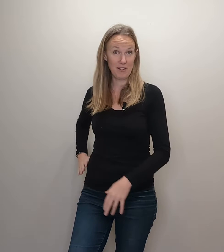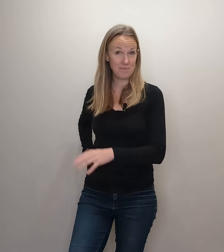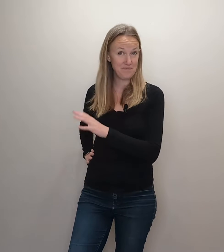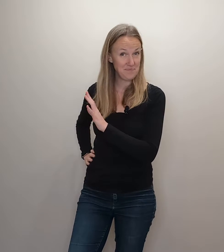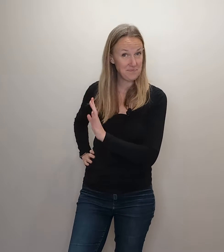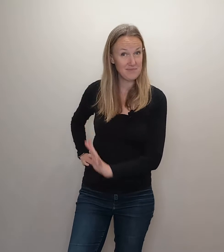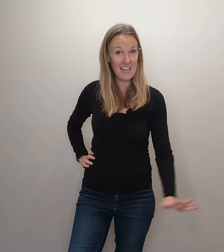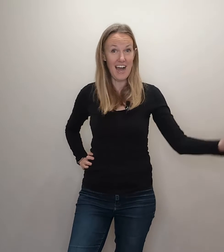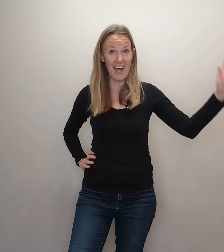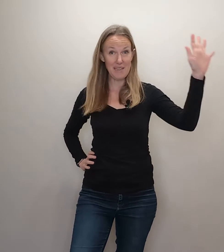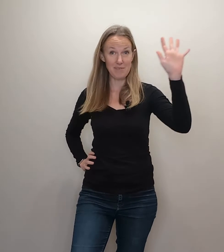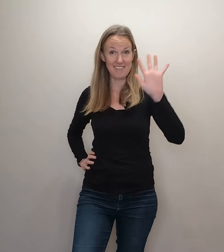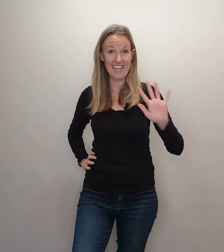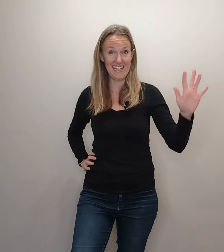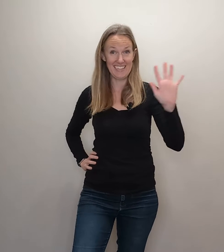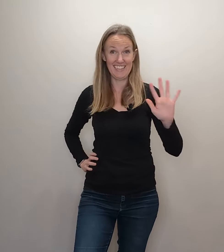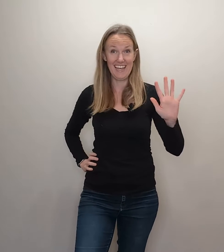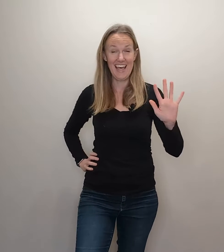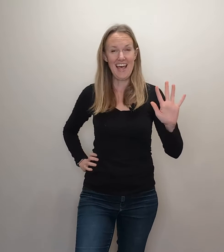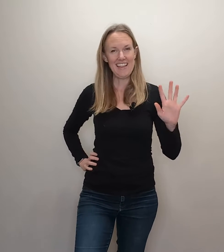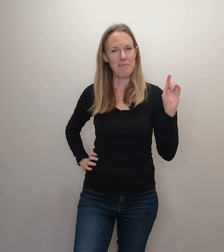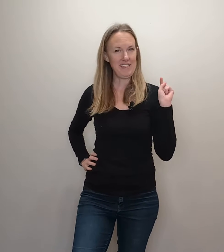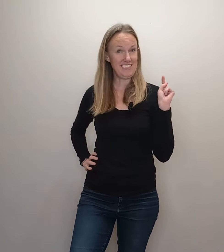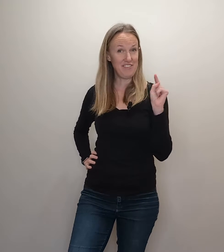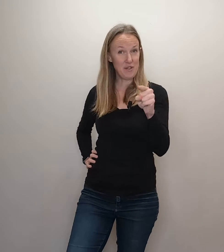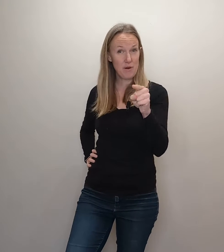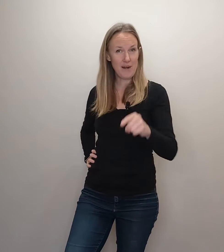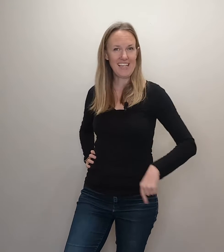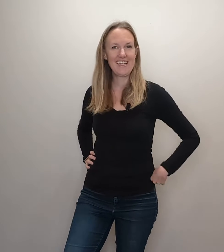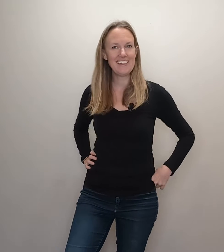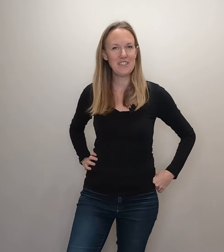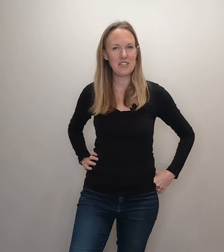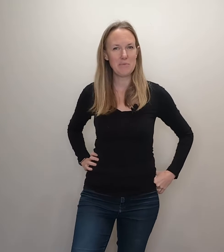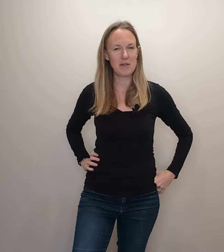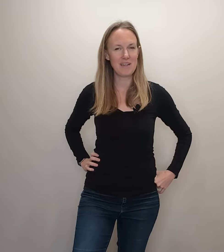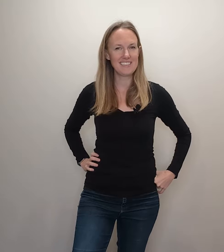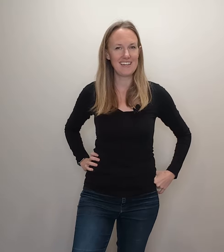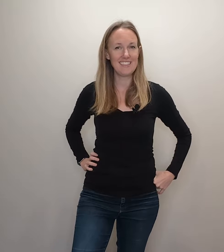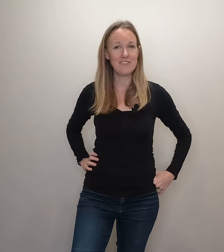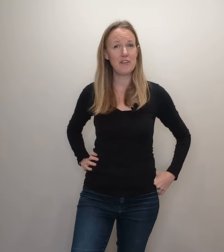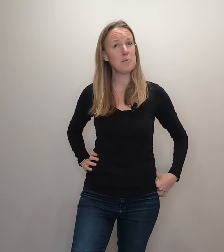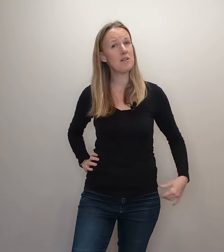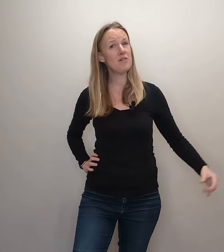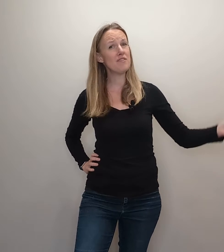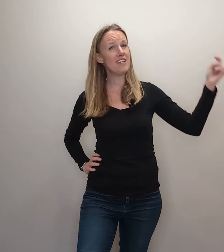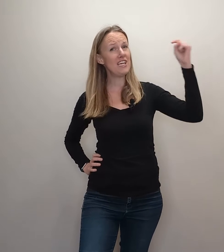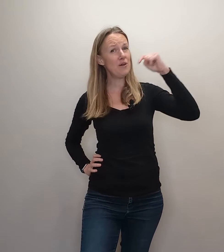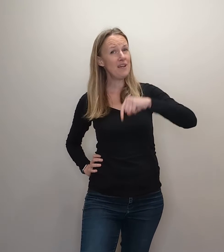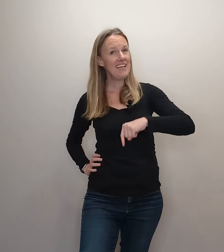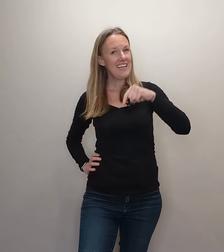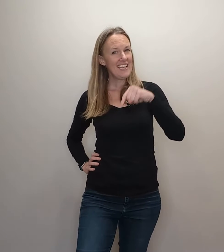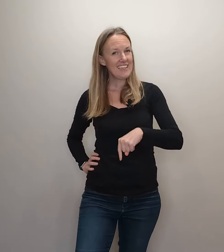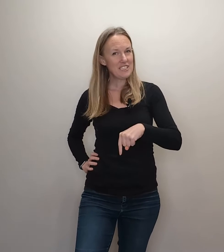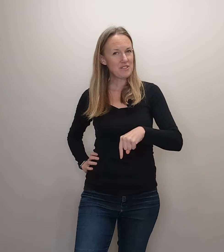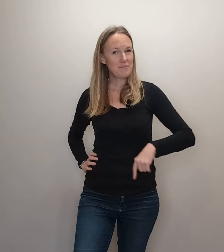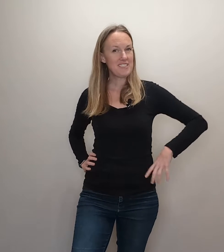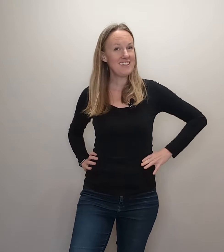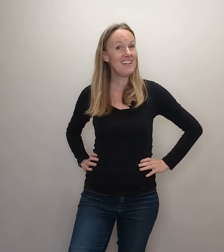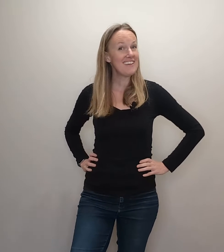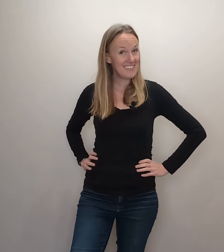remember, I am left-handed. That means if you are right-handed, you're going to mirror my signs. If you look below the video in the description, there is